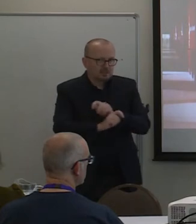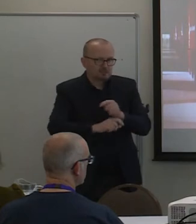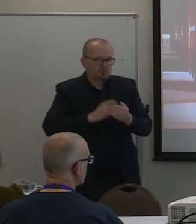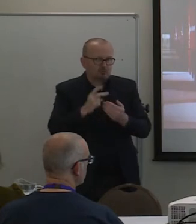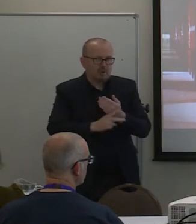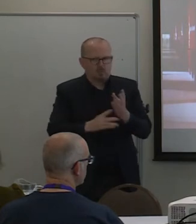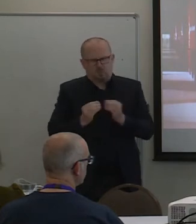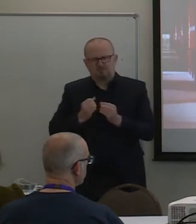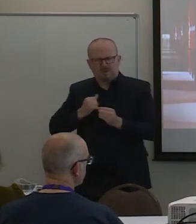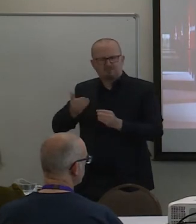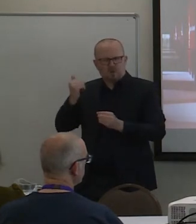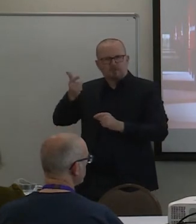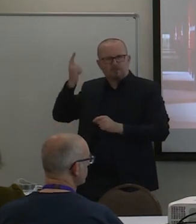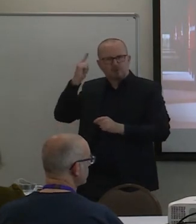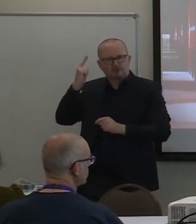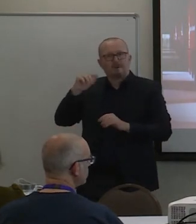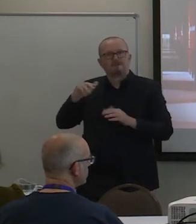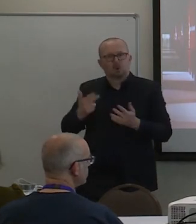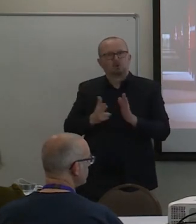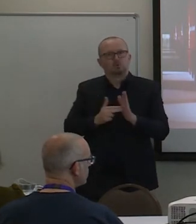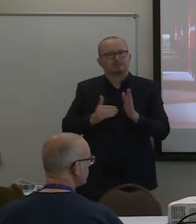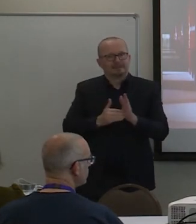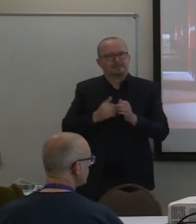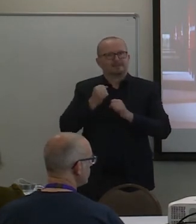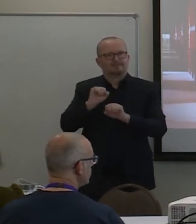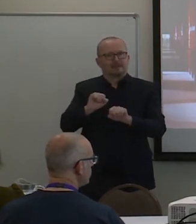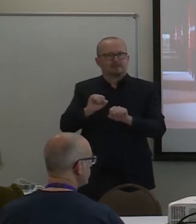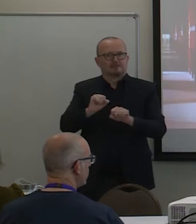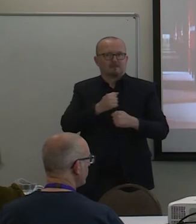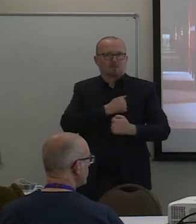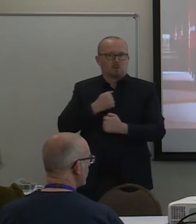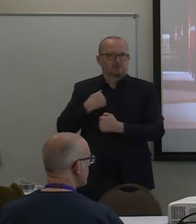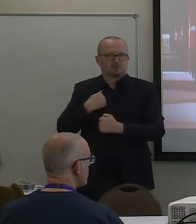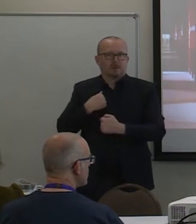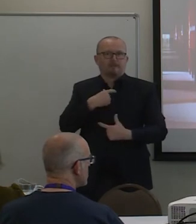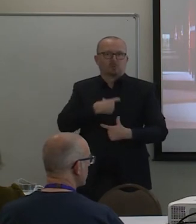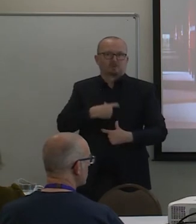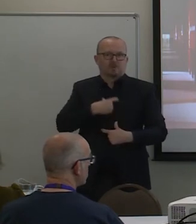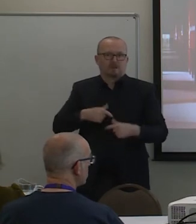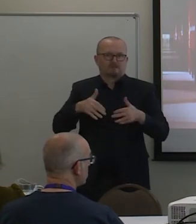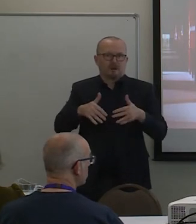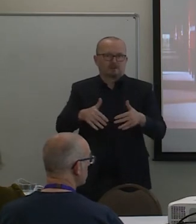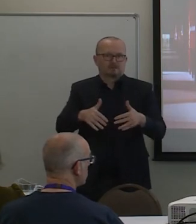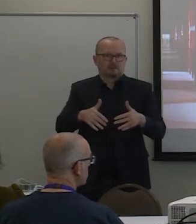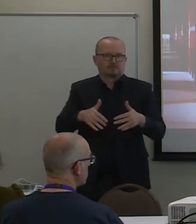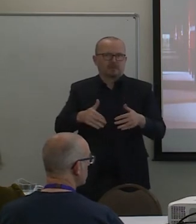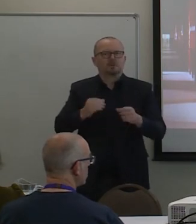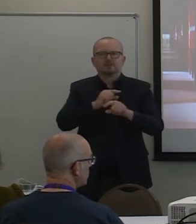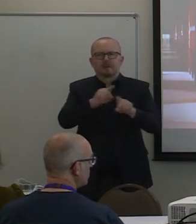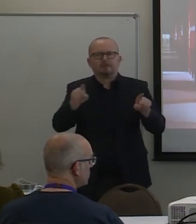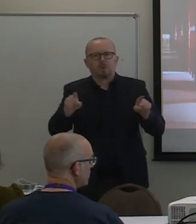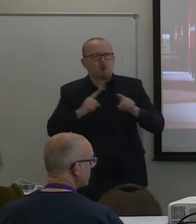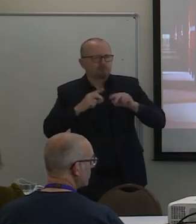Alan, for the New Zealand Defence Force personnel files. So all of you who have been looking into the soldiers' histories and reconnecting with